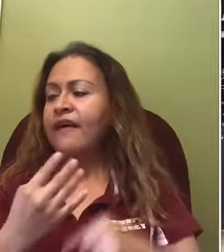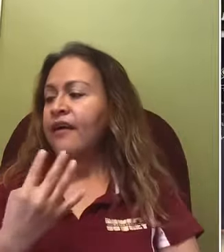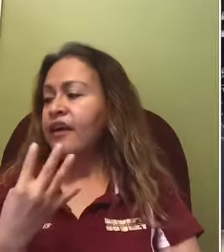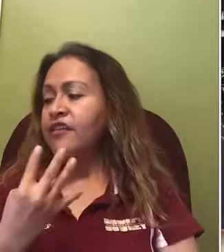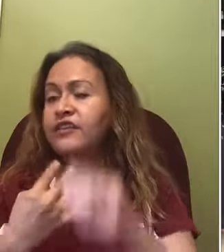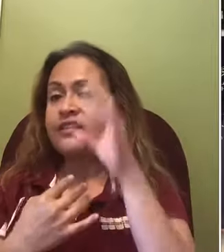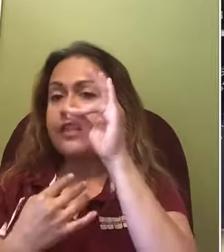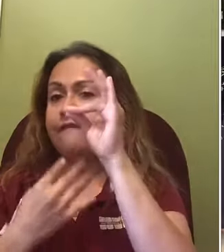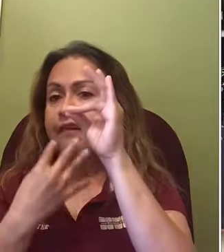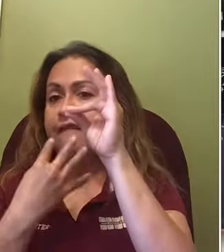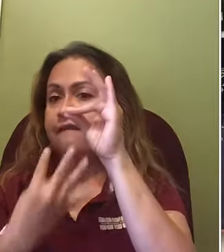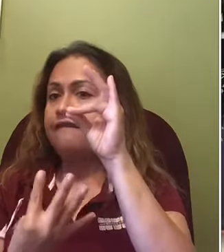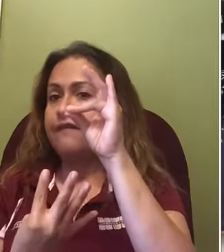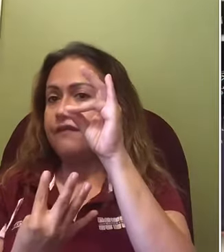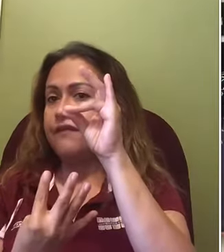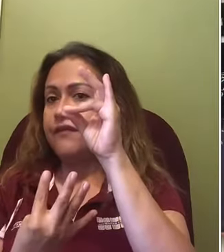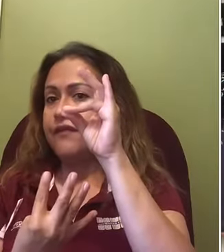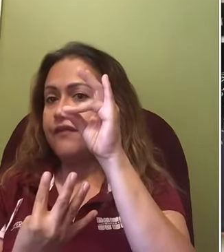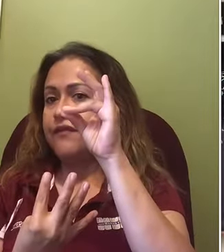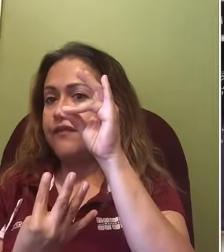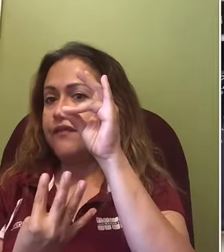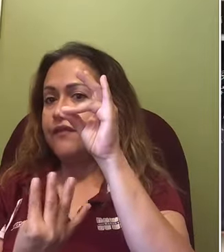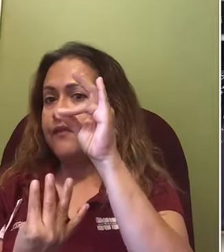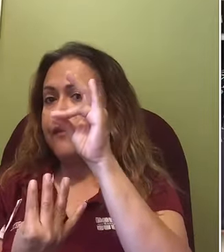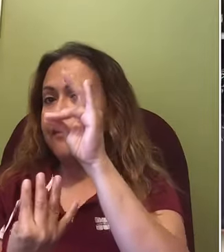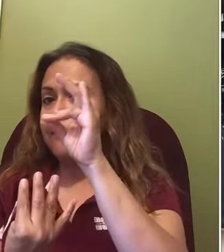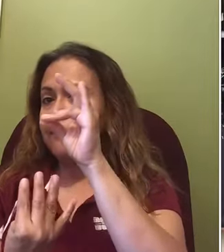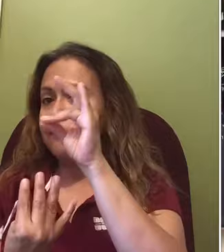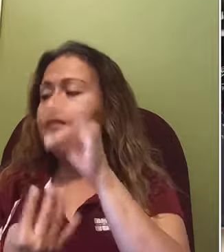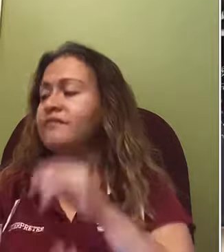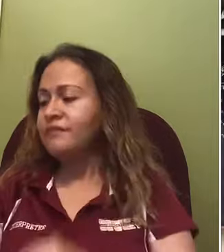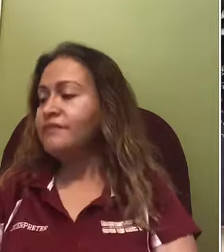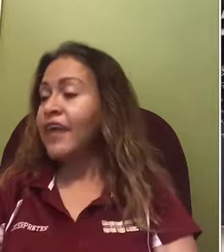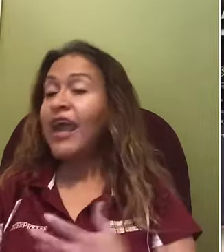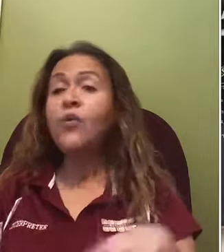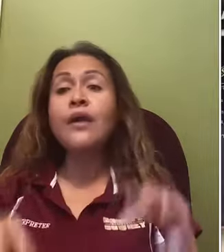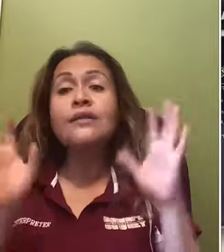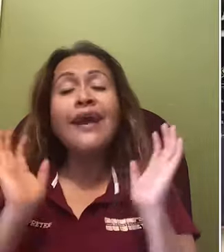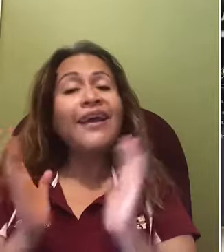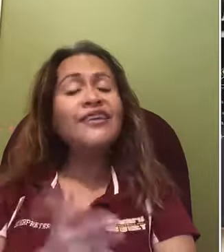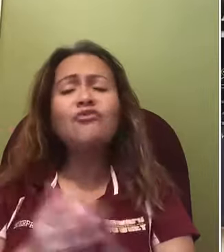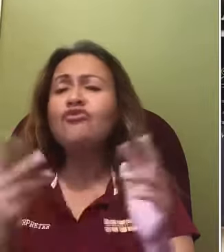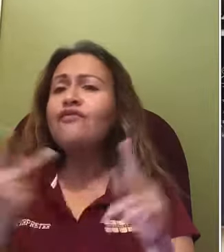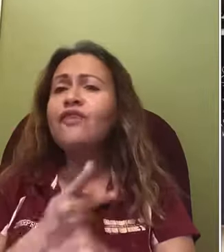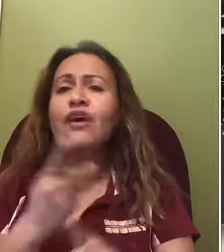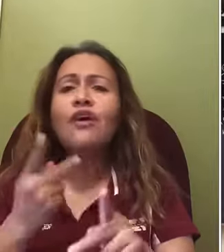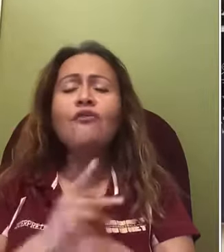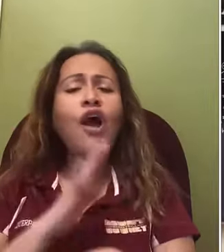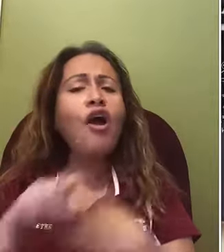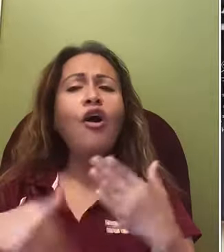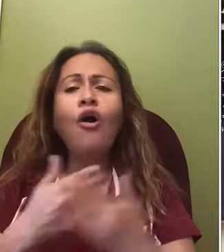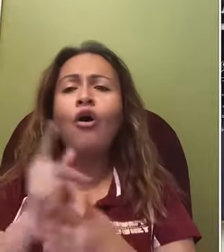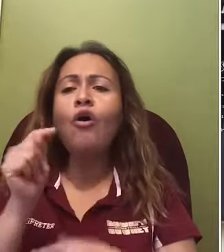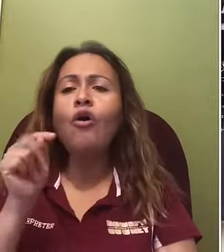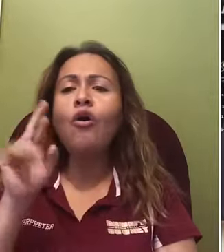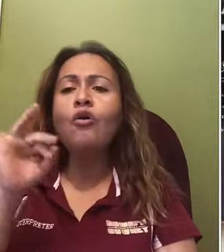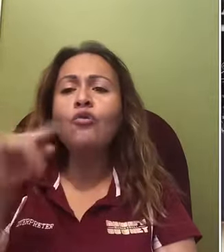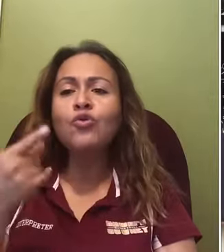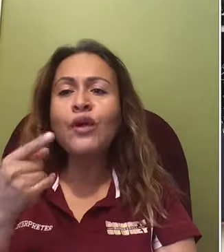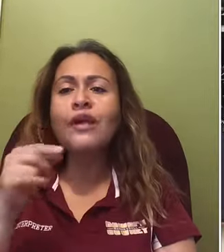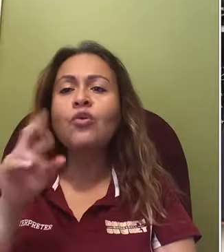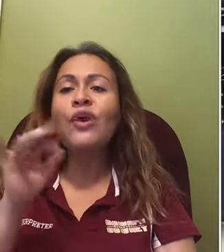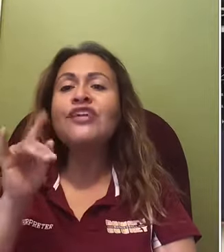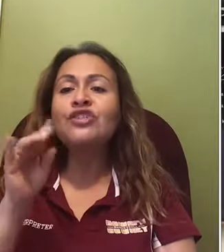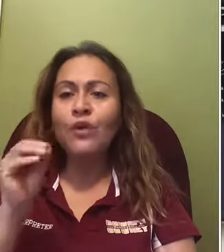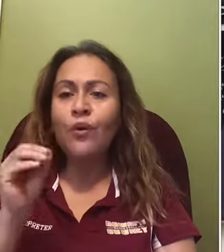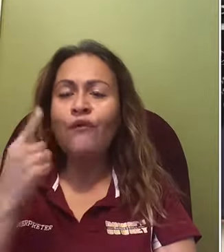4. So it's 7 over 4. And we're done. We figured out all of the trig ratios for theta. Let's do